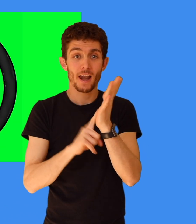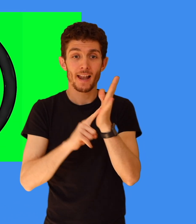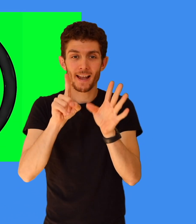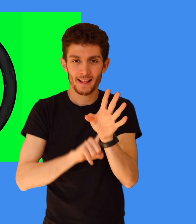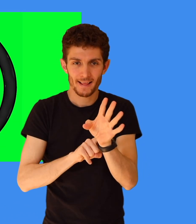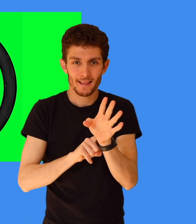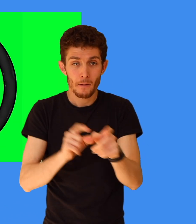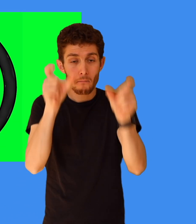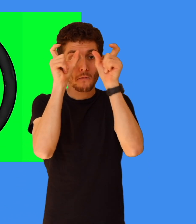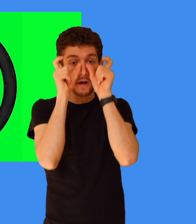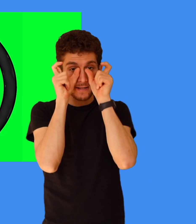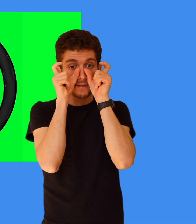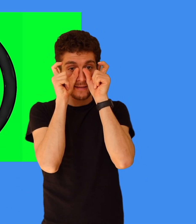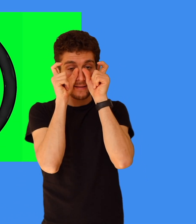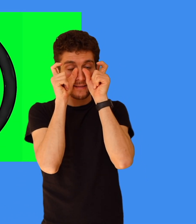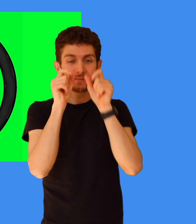and Auntie Molly.